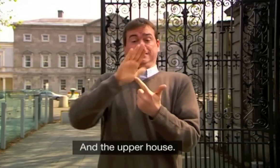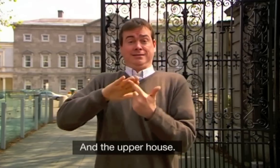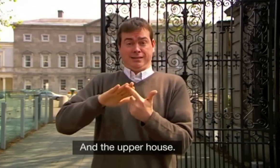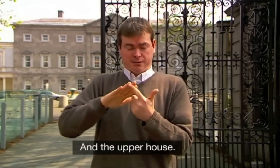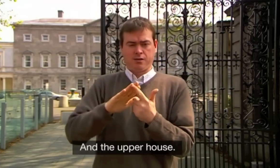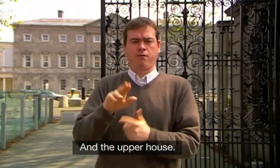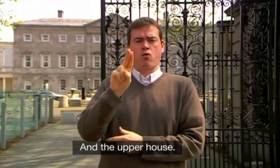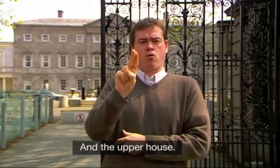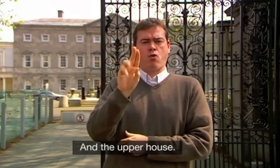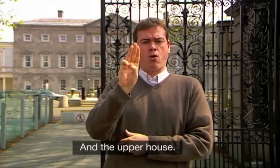and the Upper House,